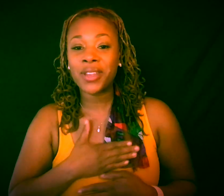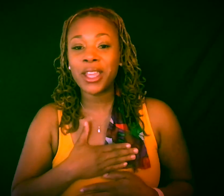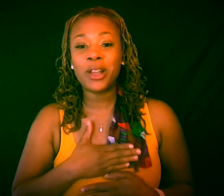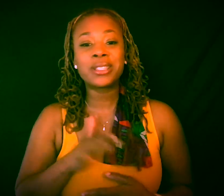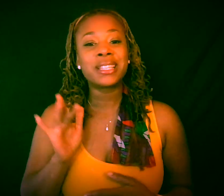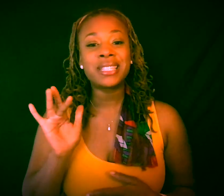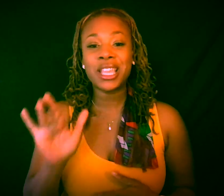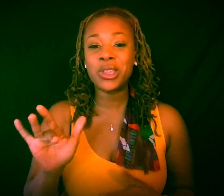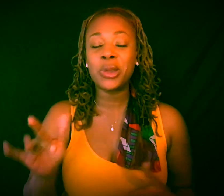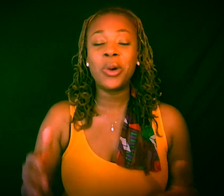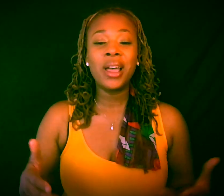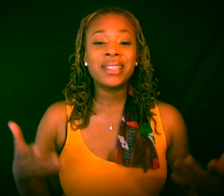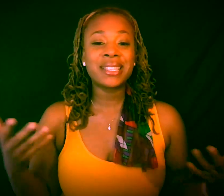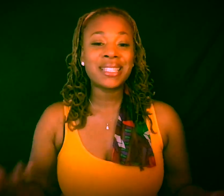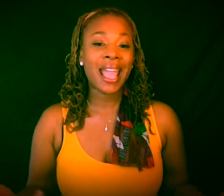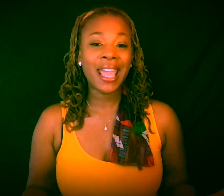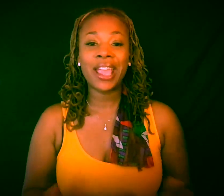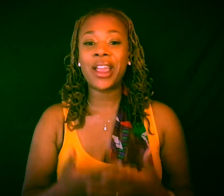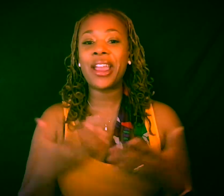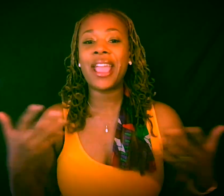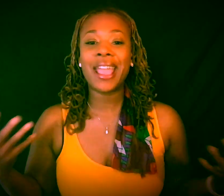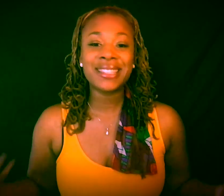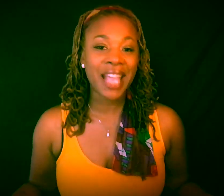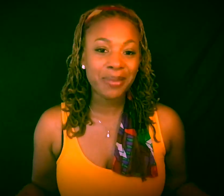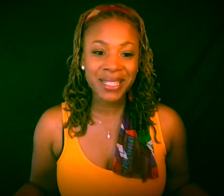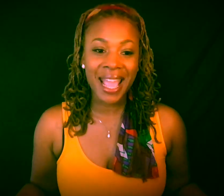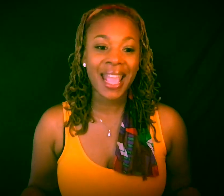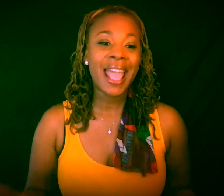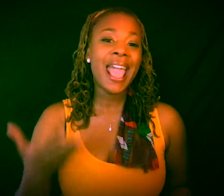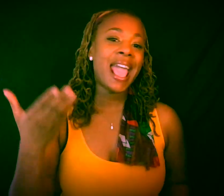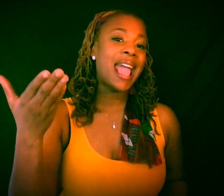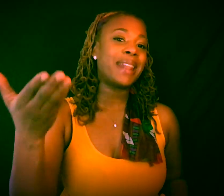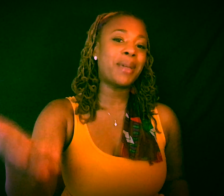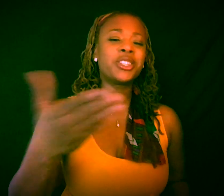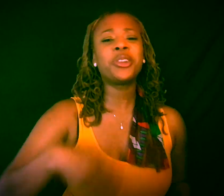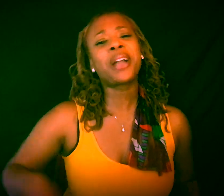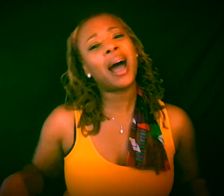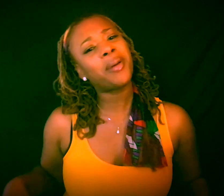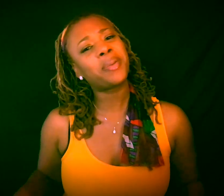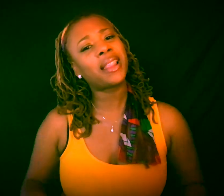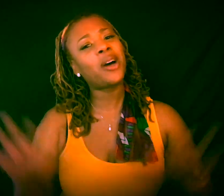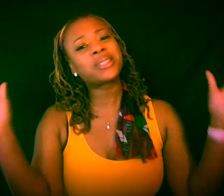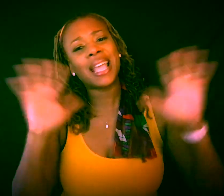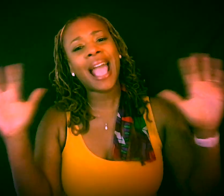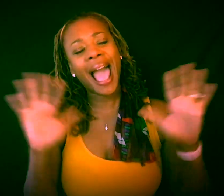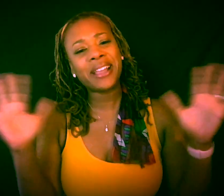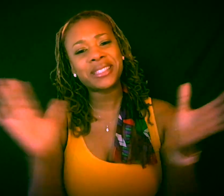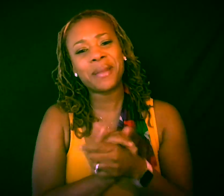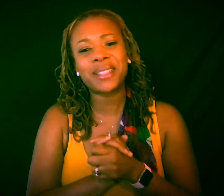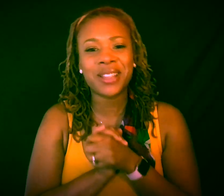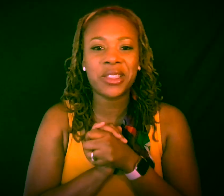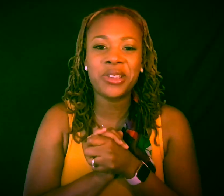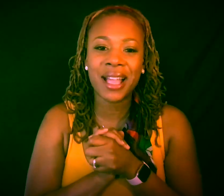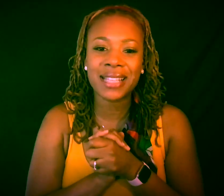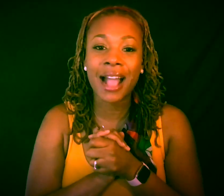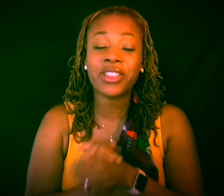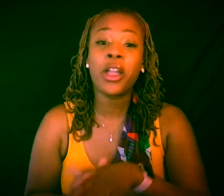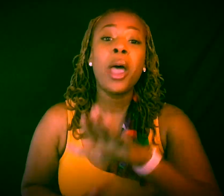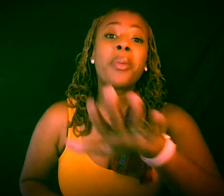videos, continue to stay here and stay up to date. And make sure you comment below. Say hi or something so I know you guys are out there. But be